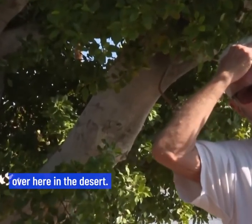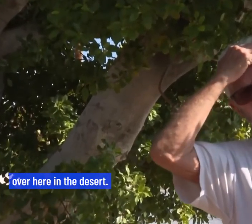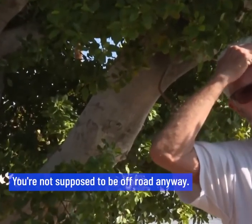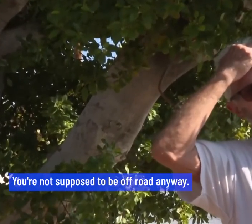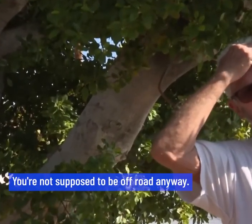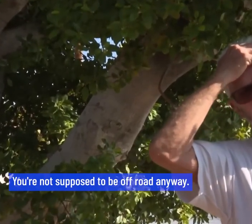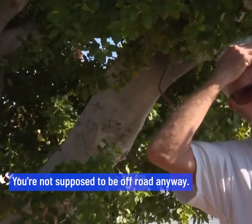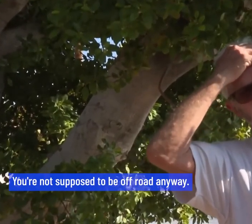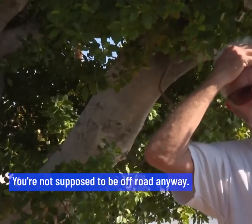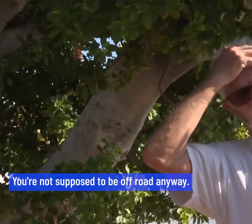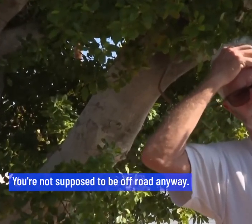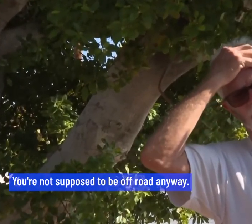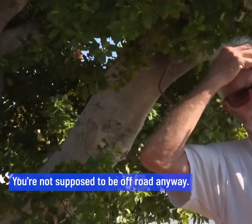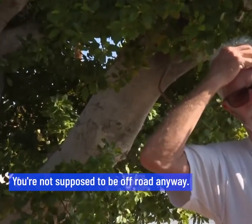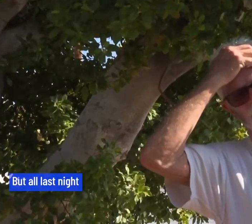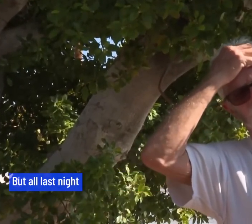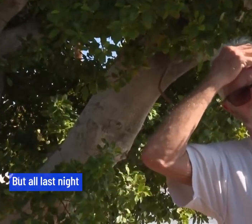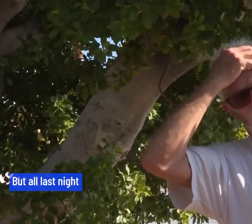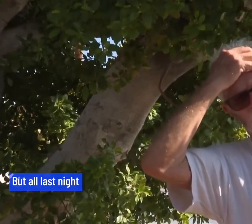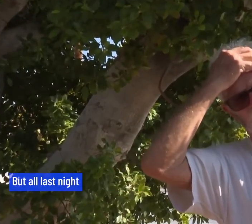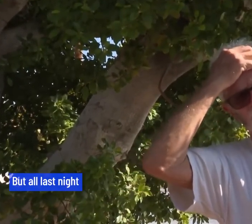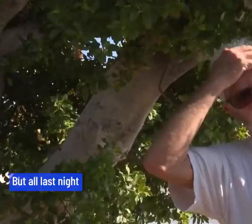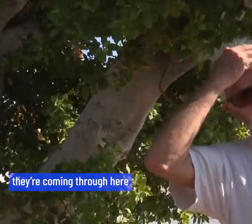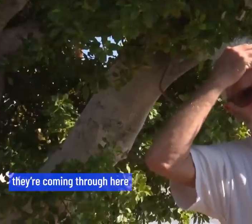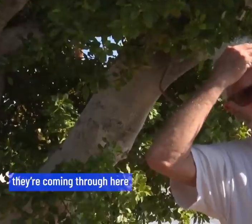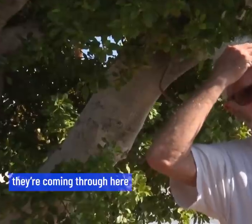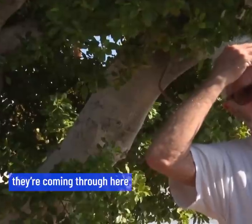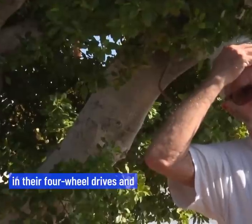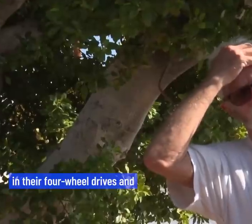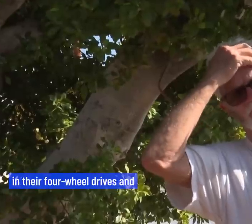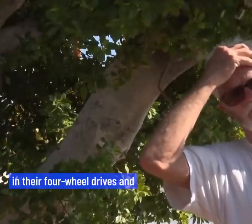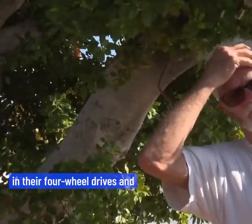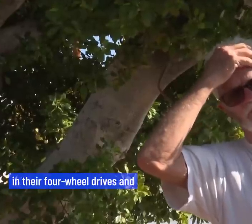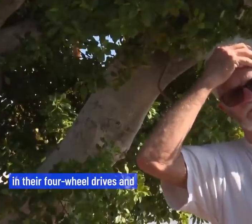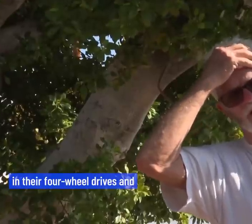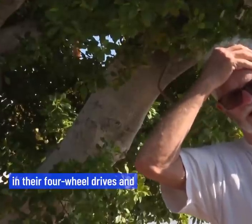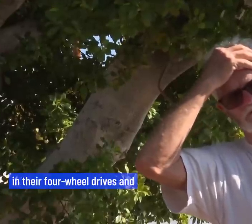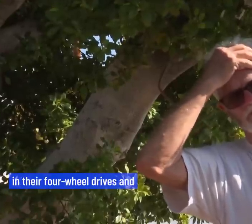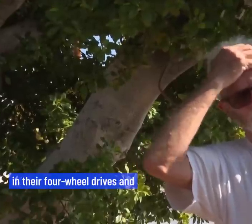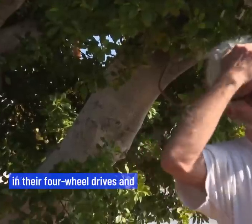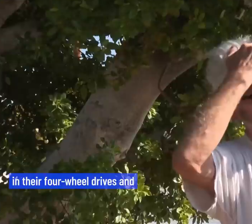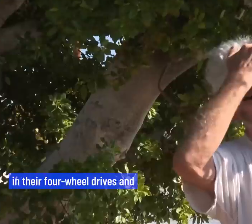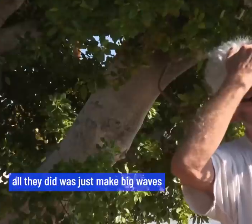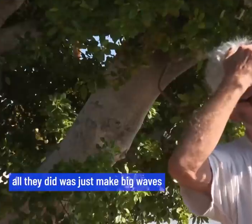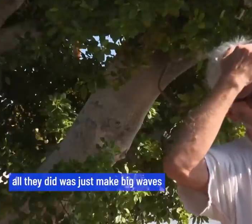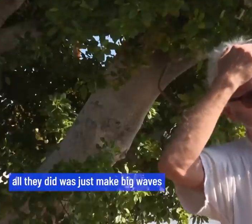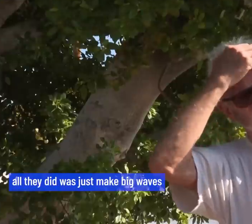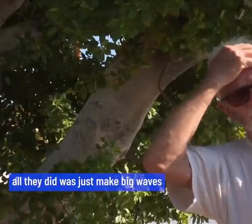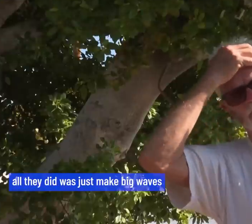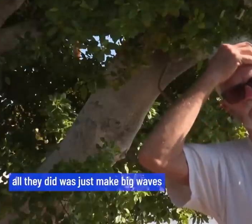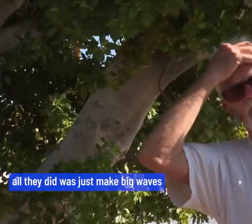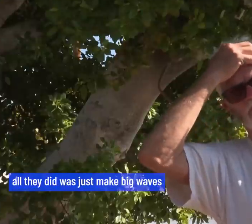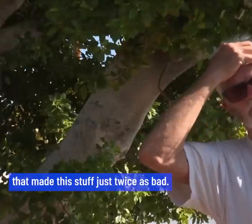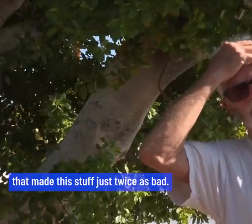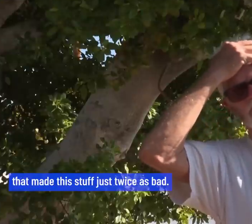in the desert. You're not supposed to be off-road anyway. But all last night, they're coming through here in their four-wheel drives. And all it did is just